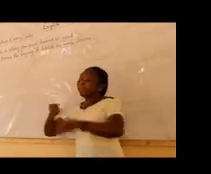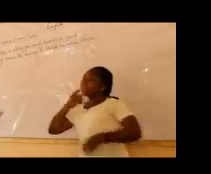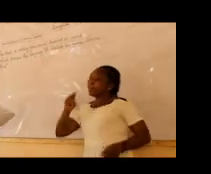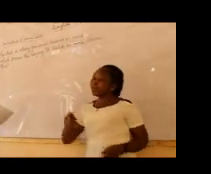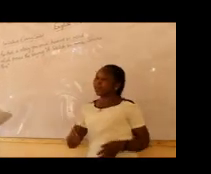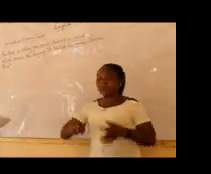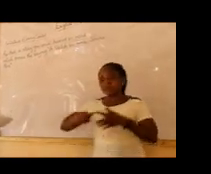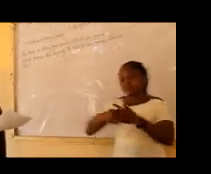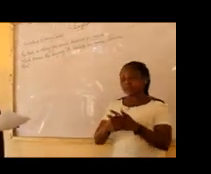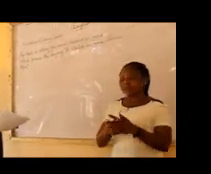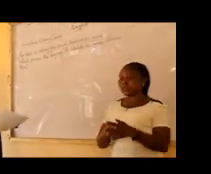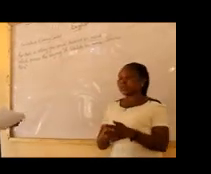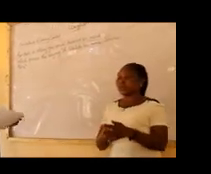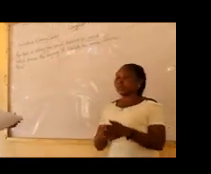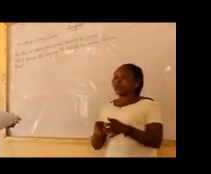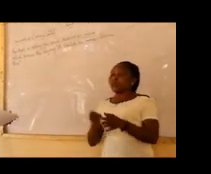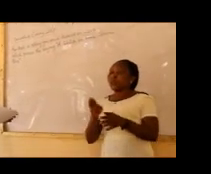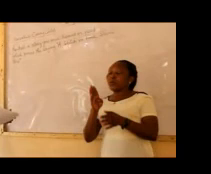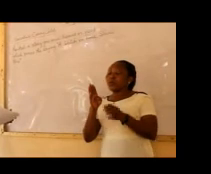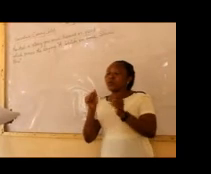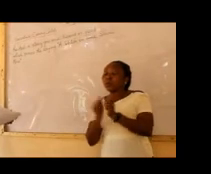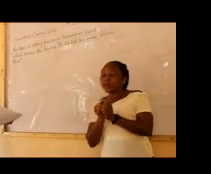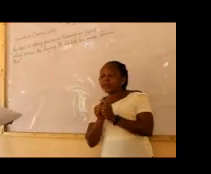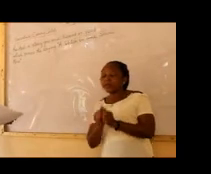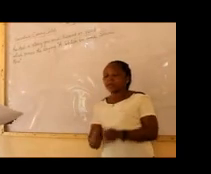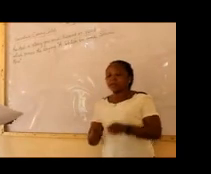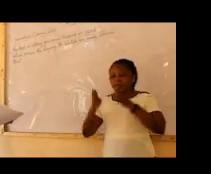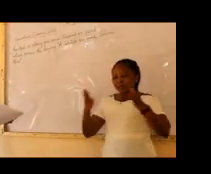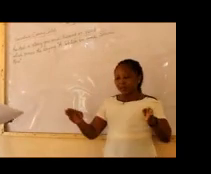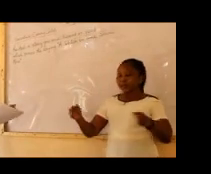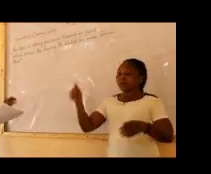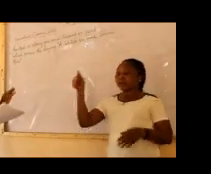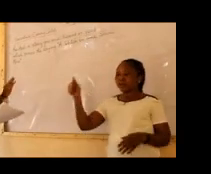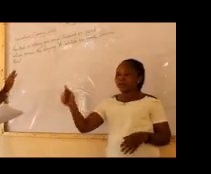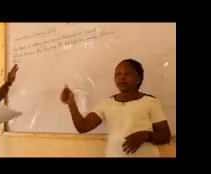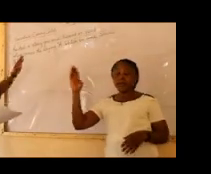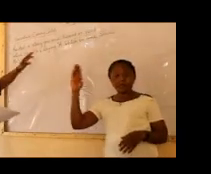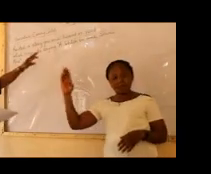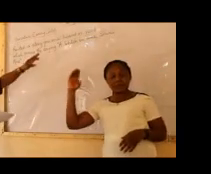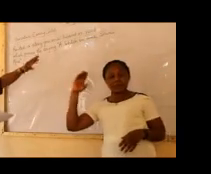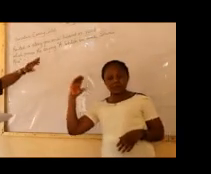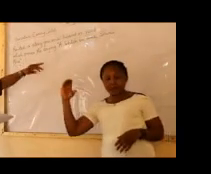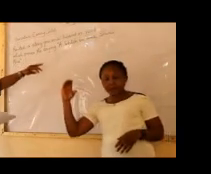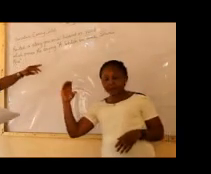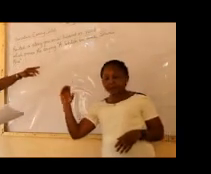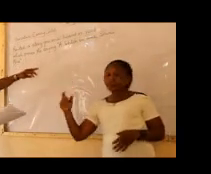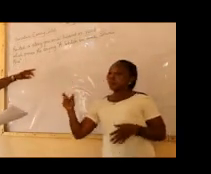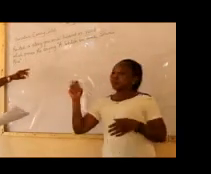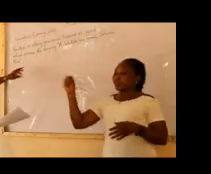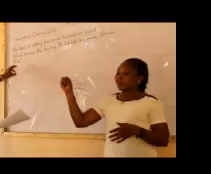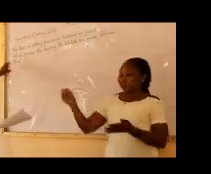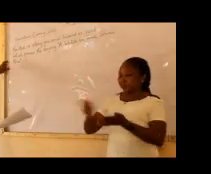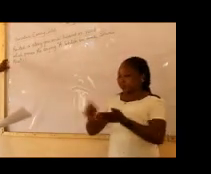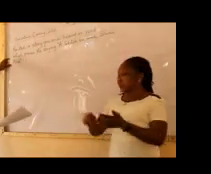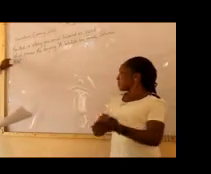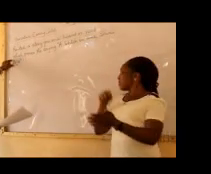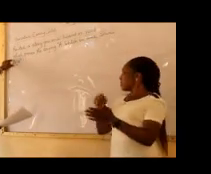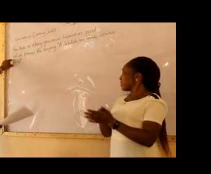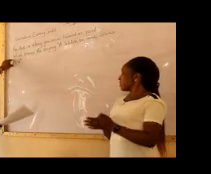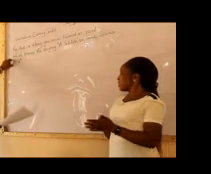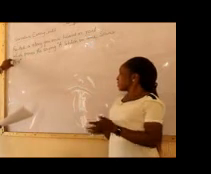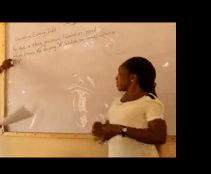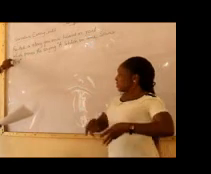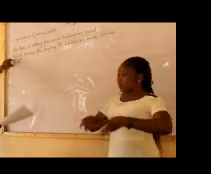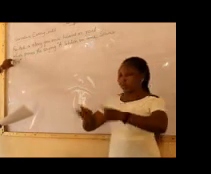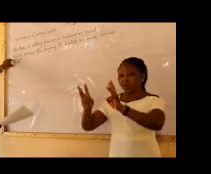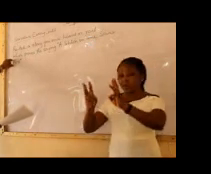careful, adverbs are not capitalized. So writing this way, which is what